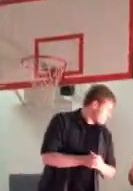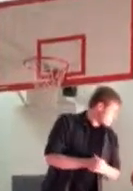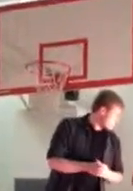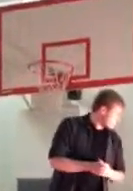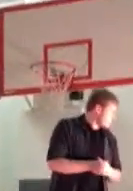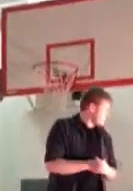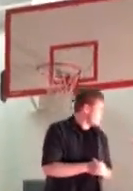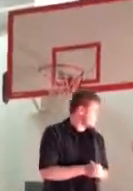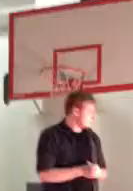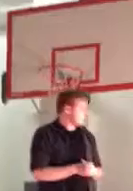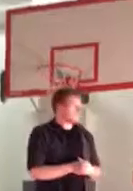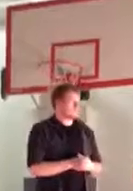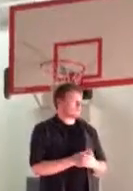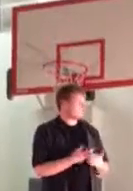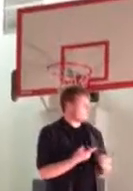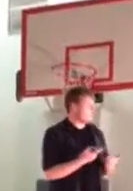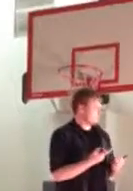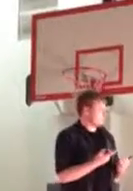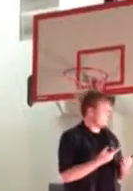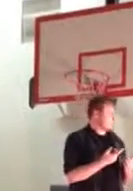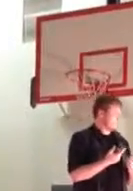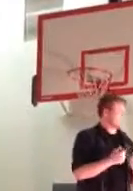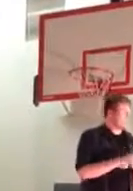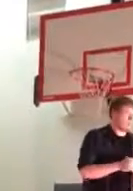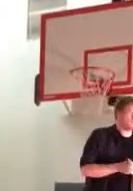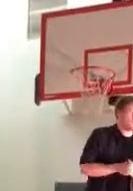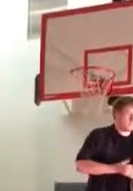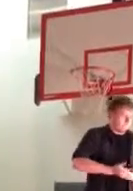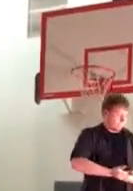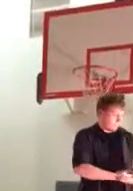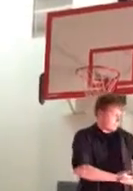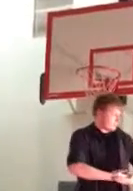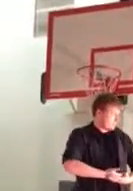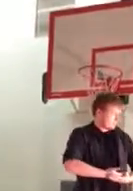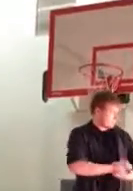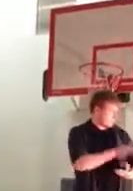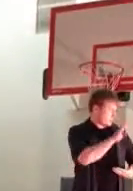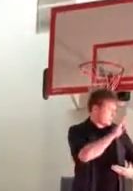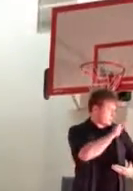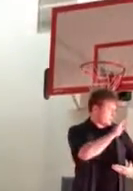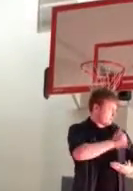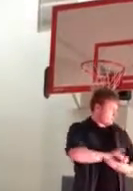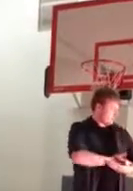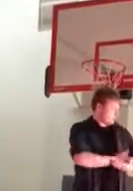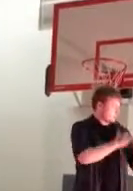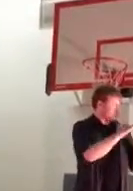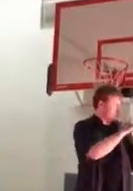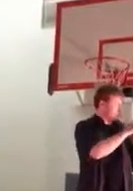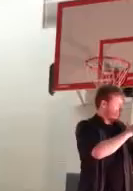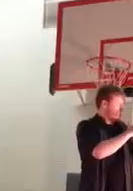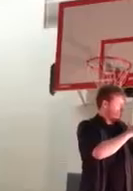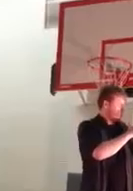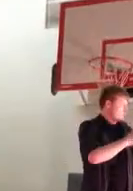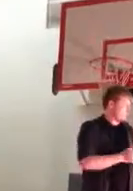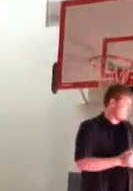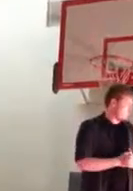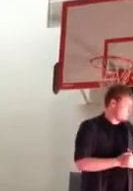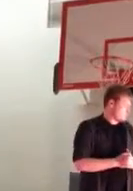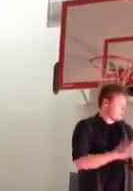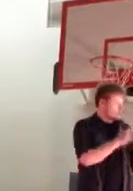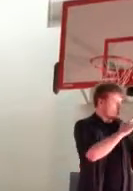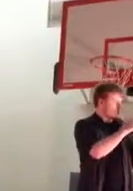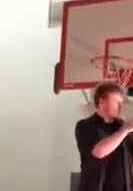signs as well. Why don't you go ahead and just sign and I'll just go ahead. Alright, this is baby. So, this is